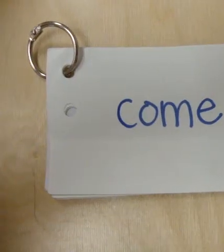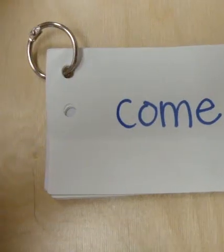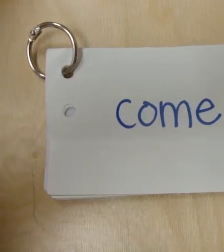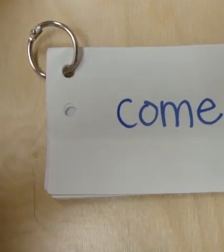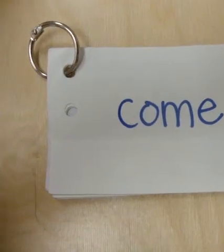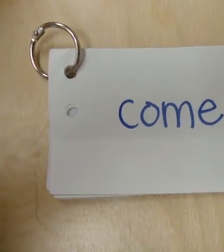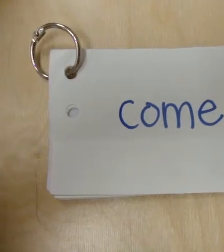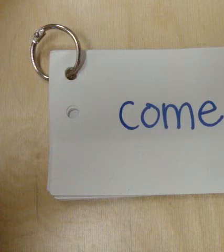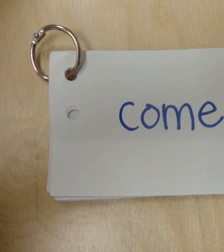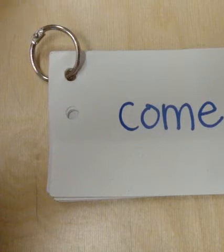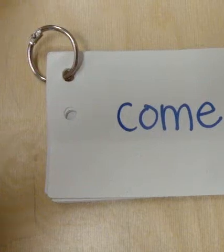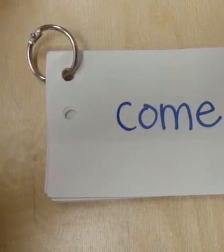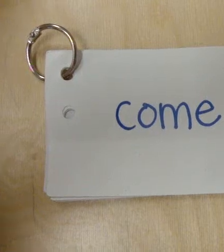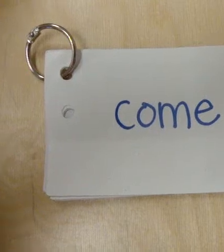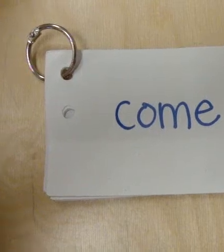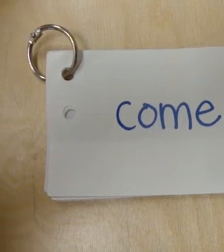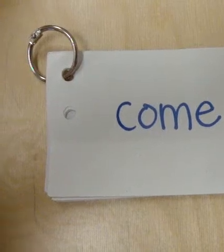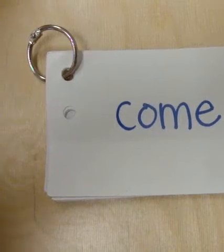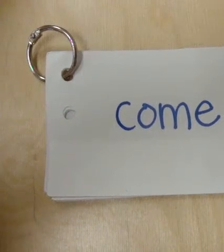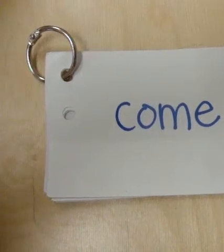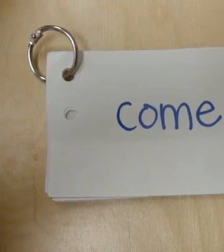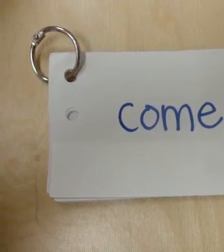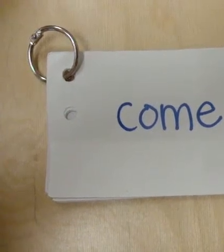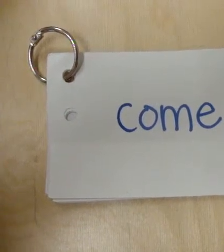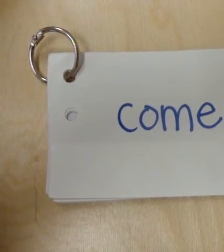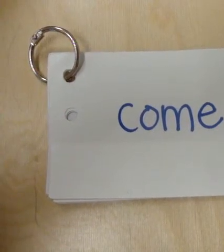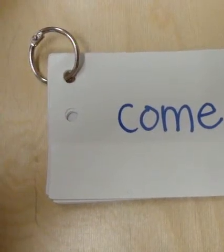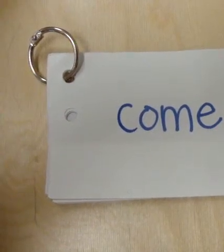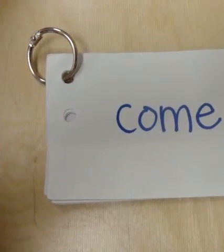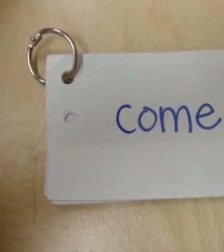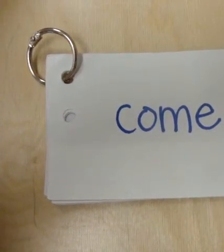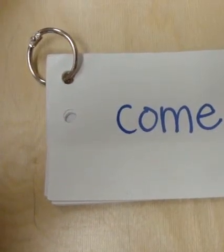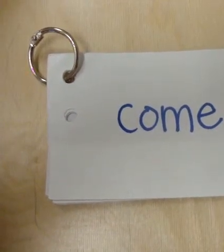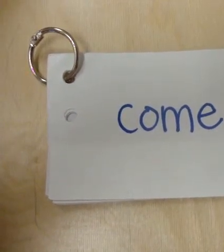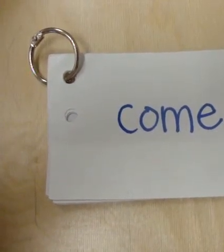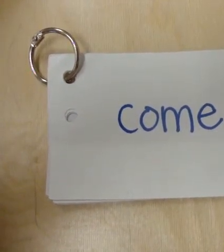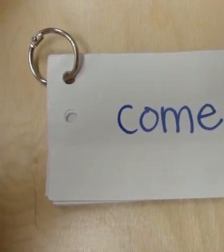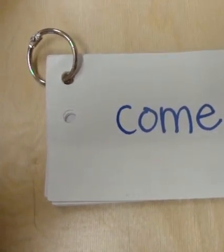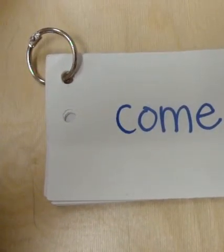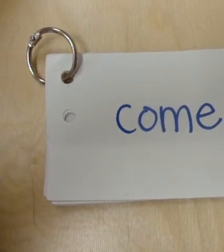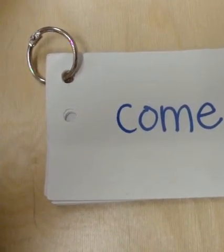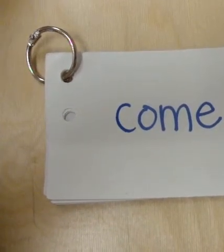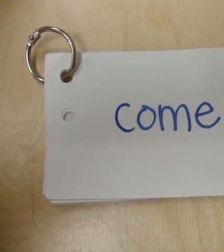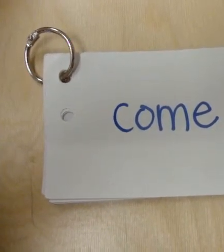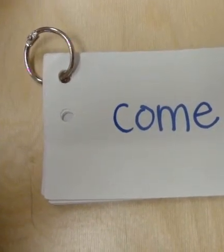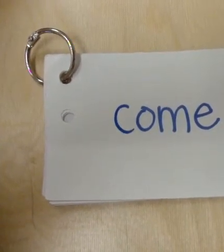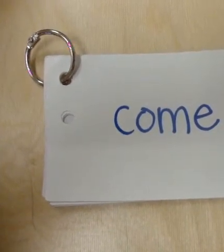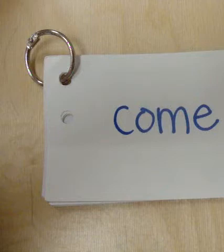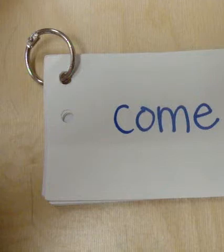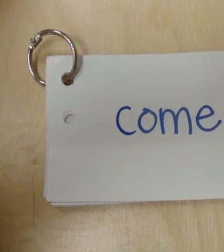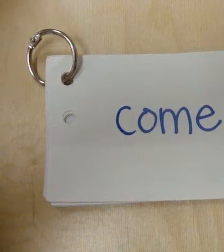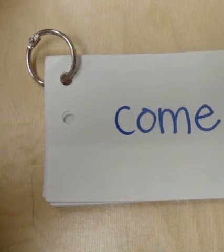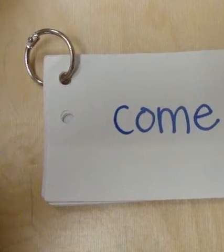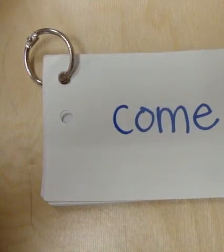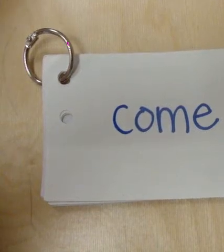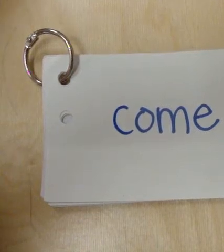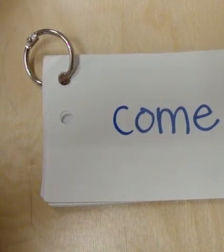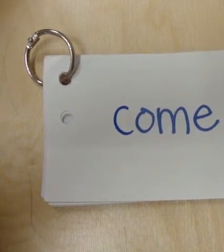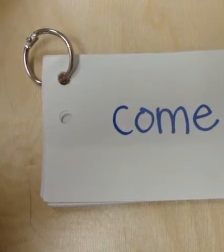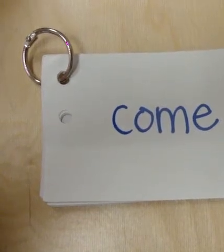For the children who need more practice with their sight words, I put the words that they need to know on an index card and then hole punch it and put it together with a ring so